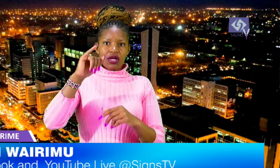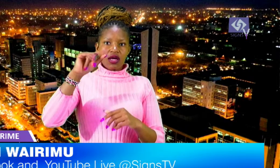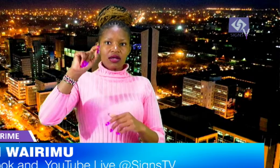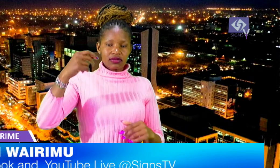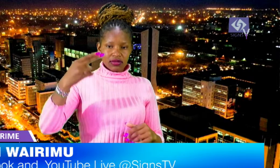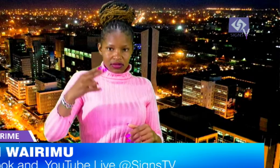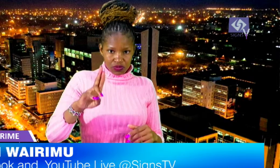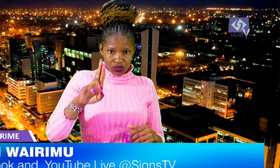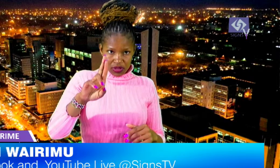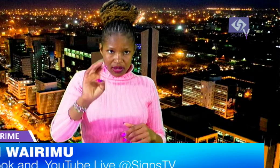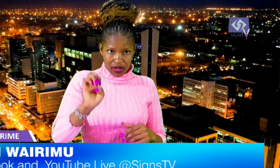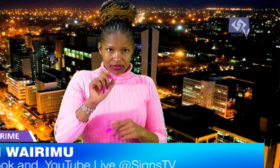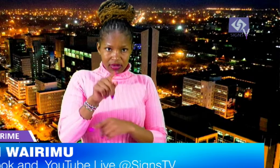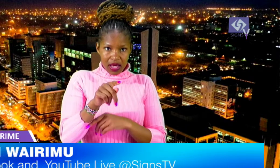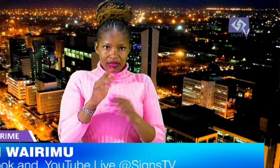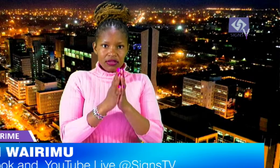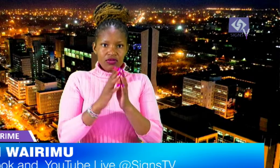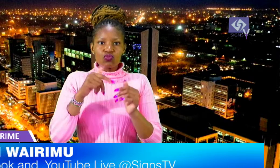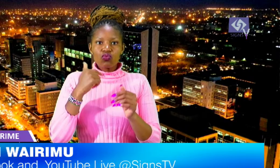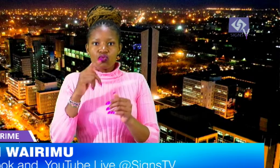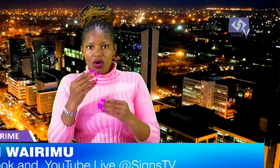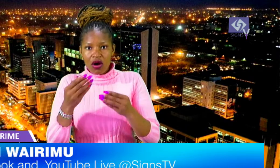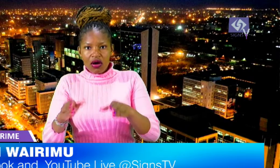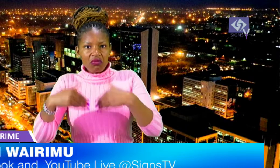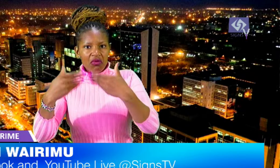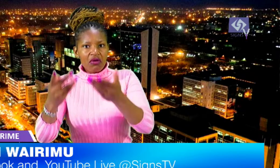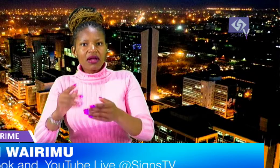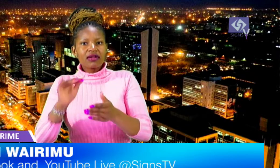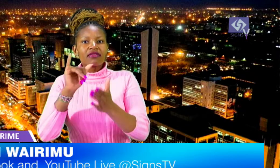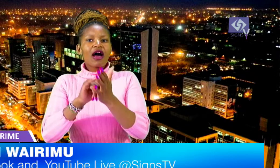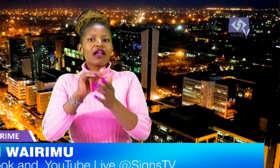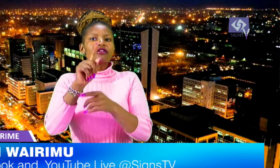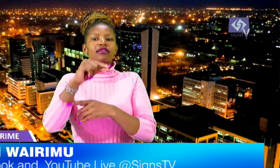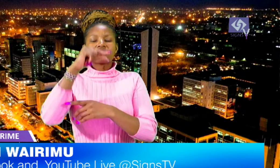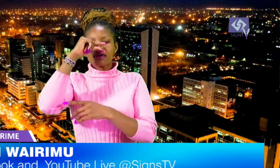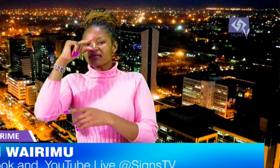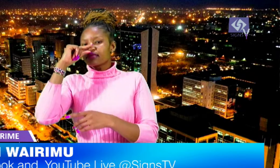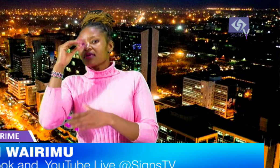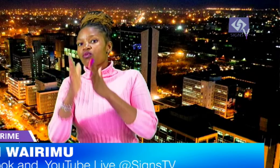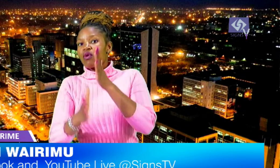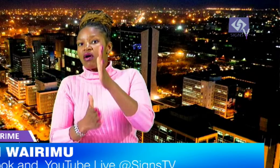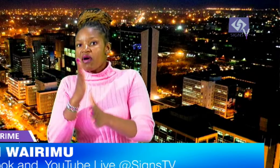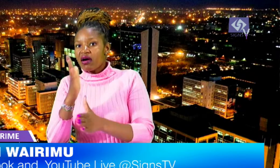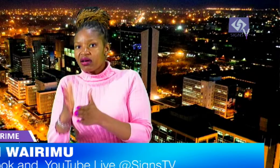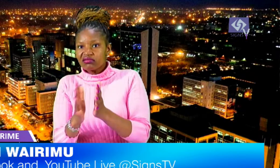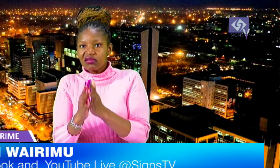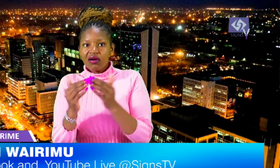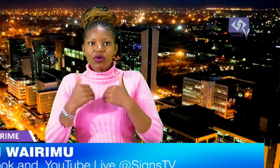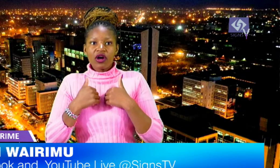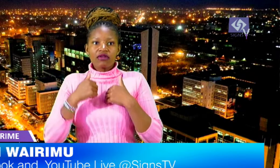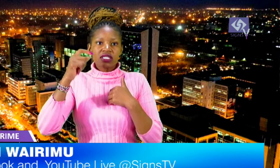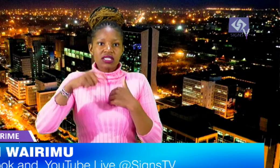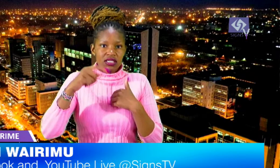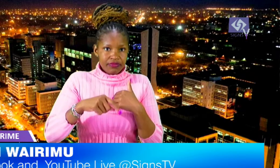Kindiki, who revealed that the gas plant had been demolished twice in March of 2020 and January